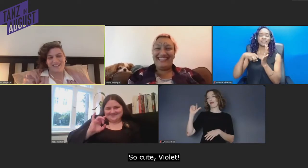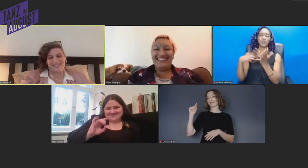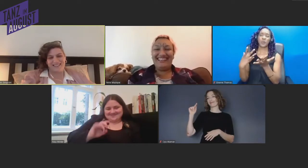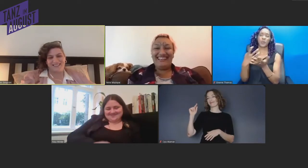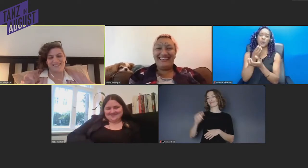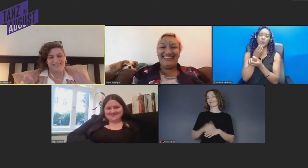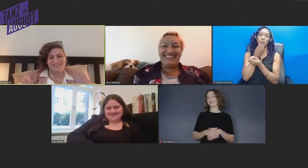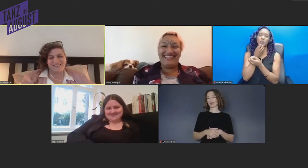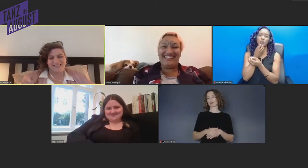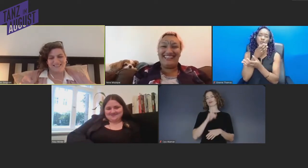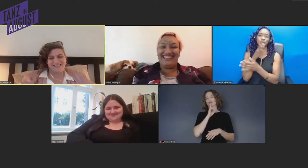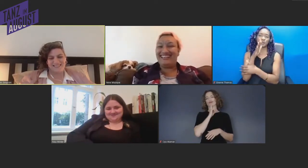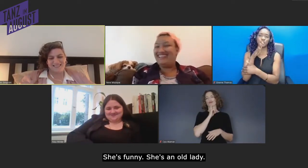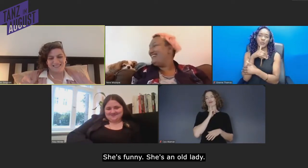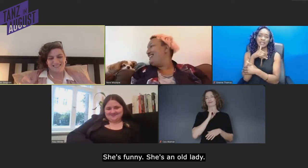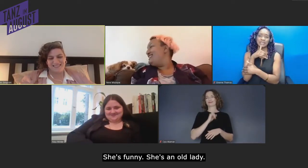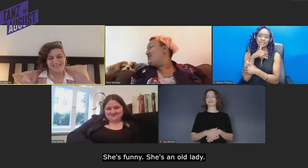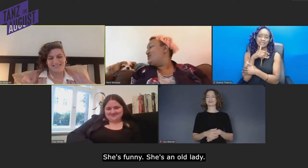Violet.